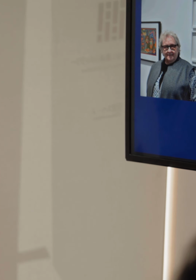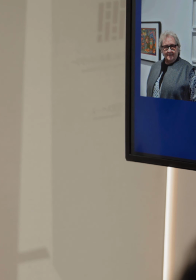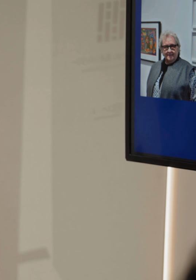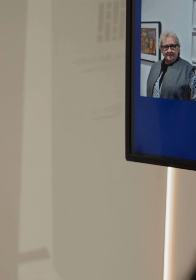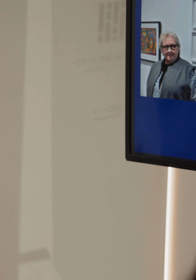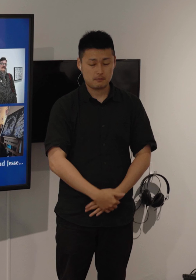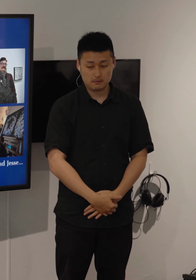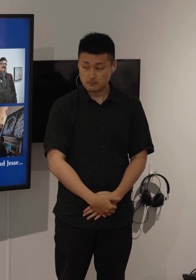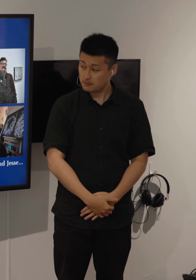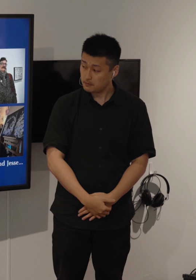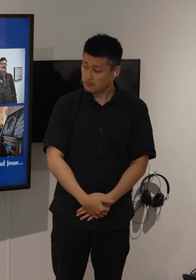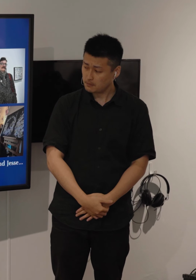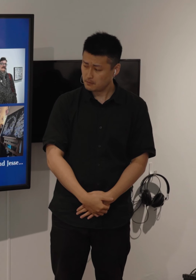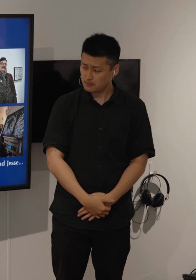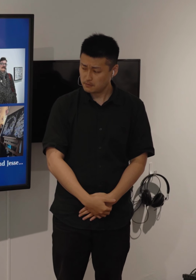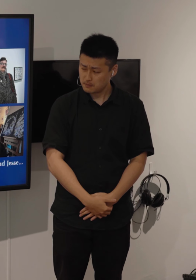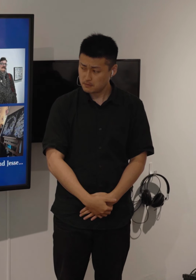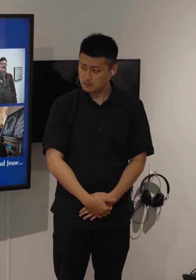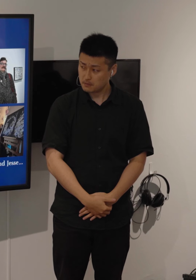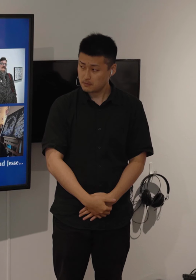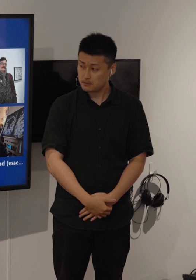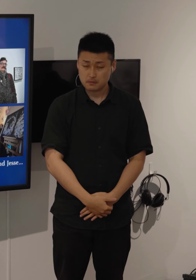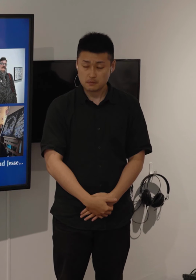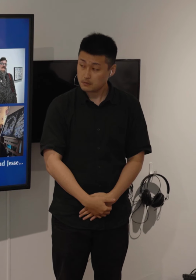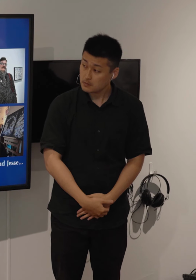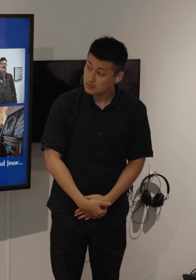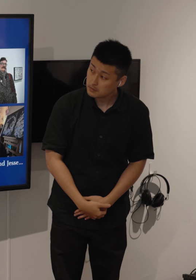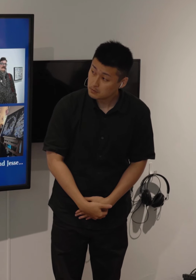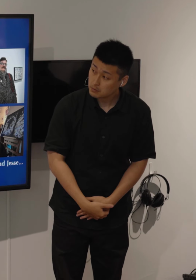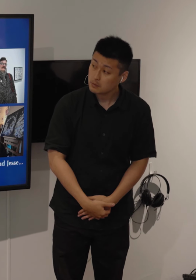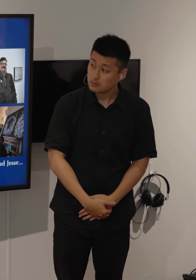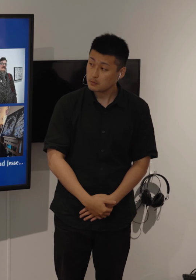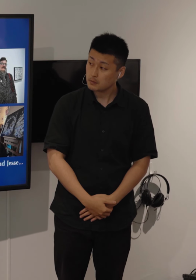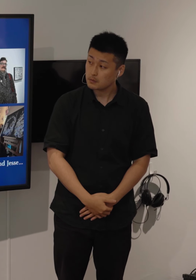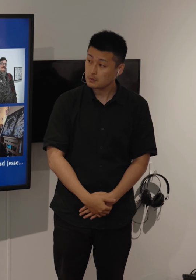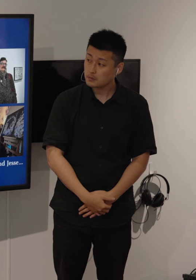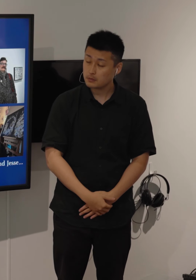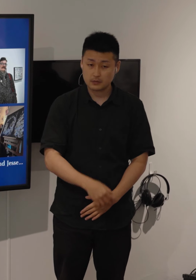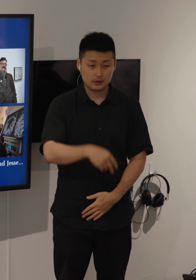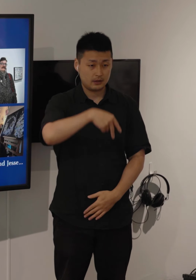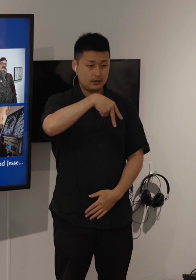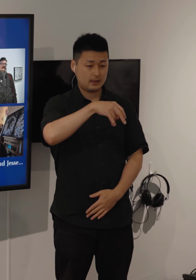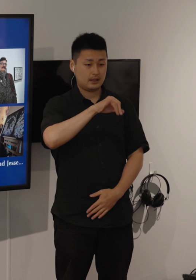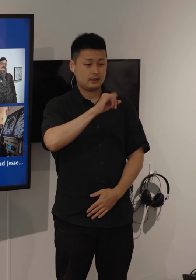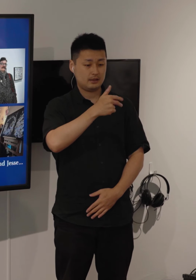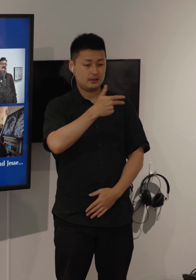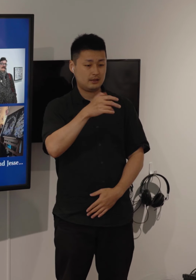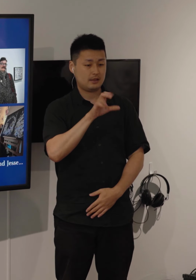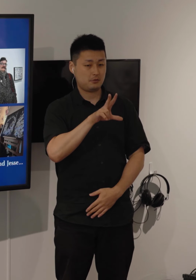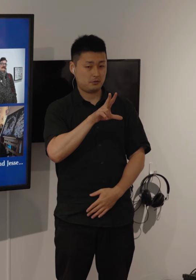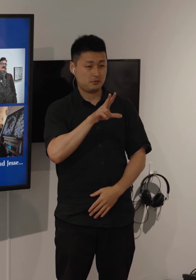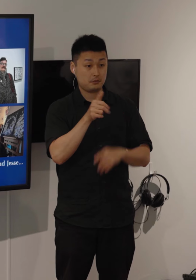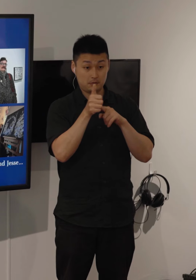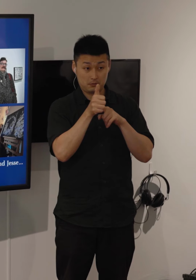work. So then we'll go through them in order. So this is Nigel. Nigel was 67